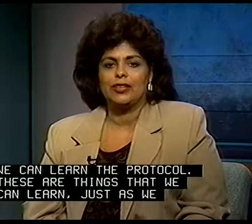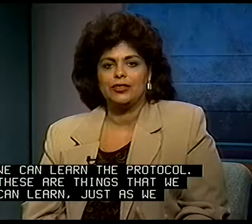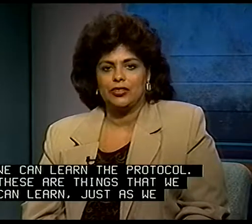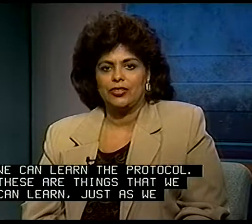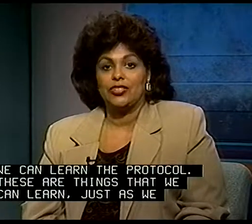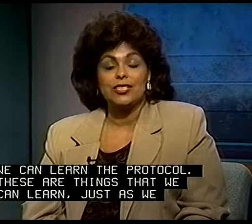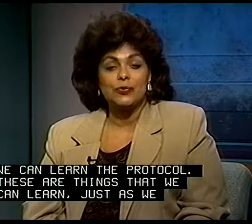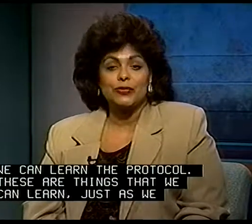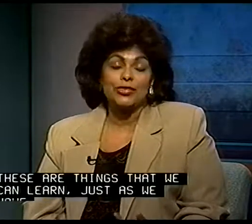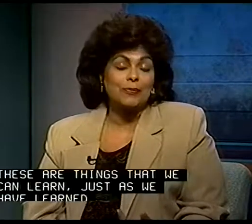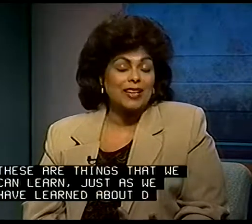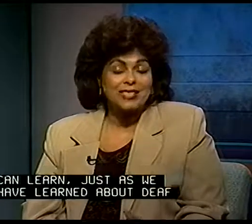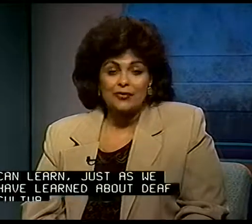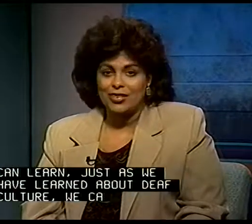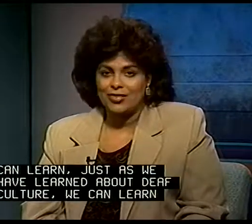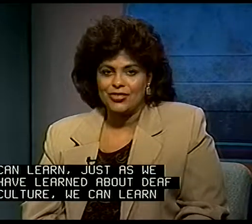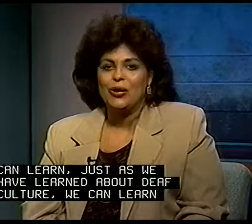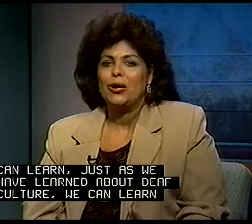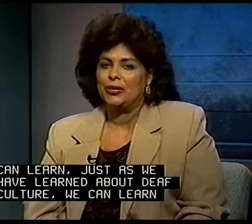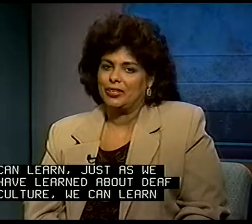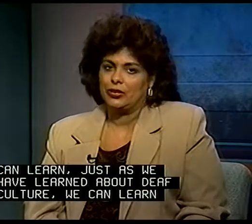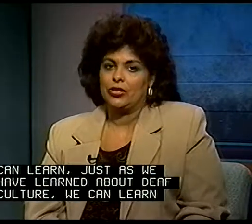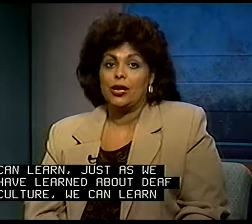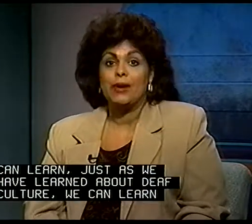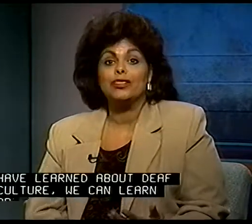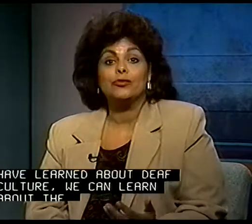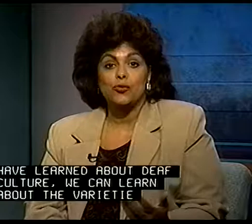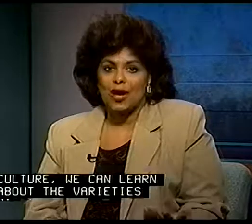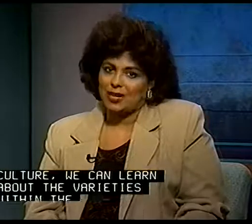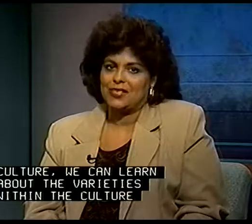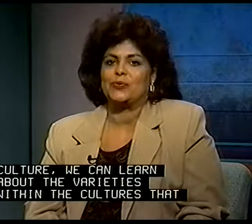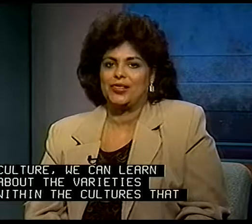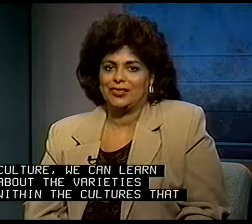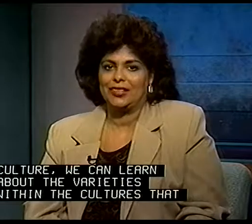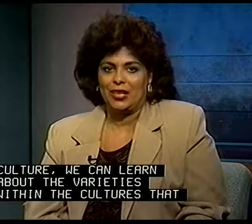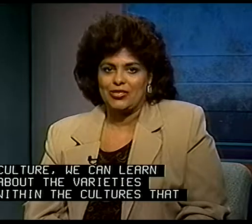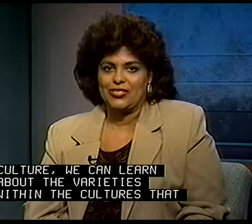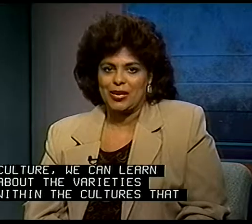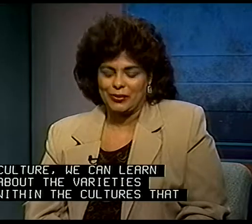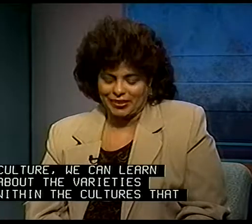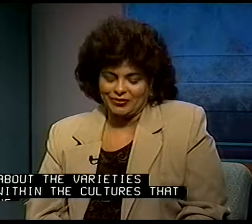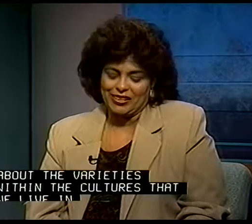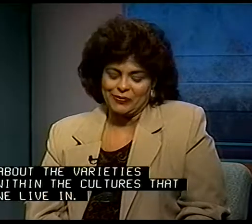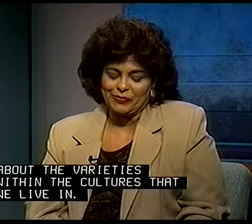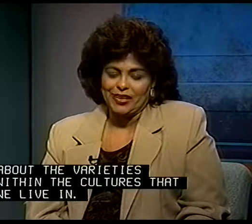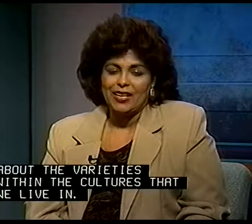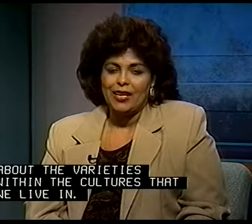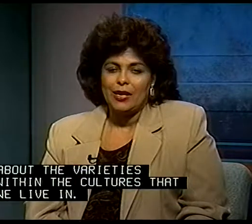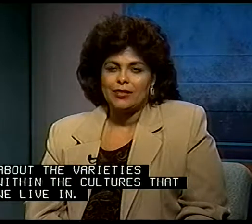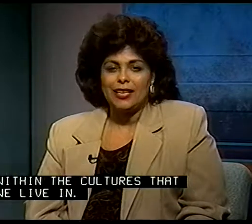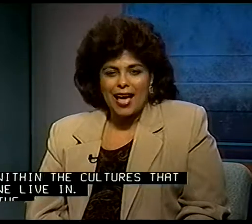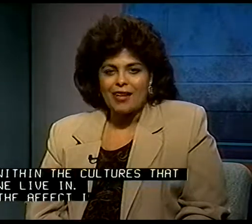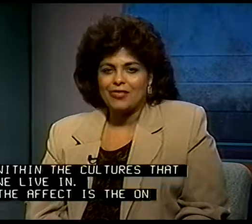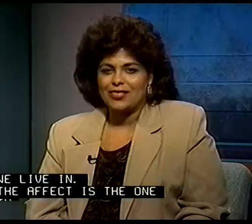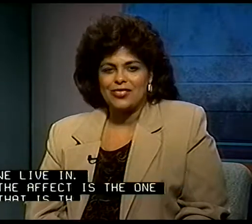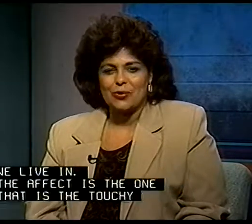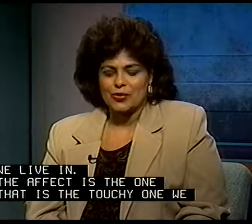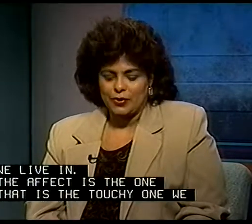can learn. Just as we've learned about deaf culture, we can learn about the varieties within the cultures that we live in. The affect is always one